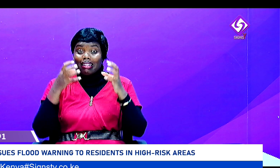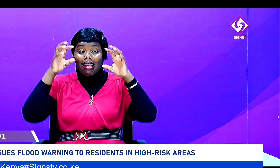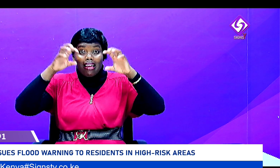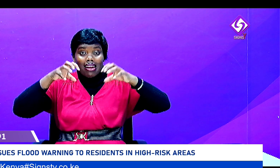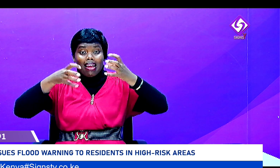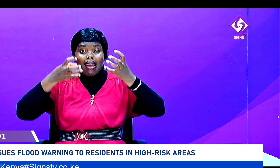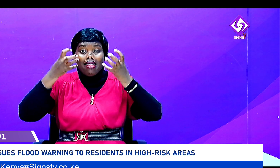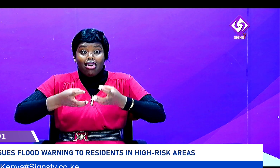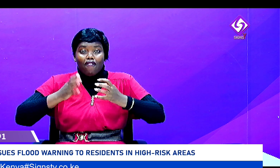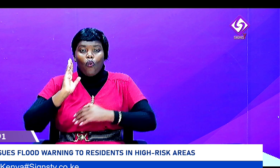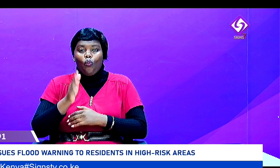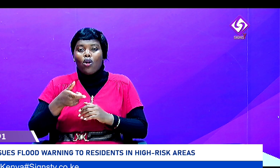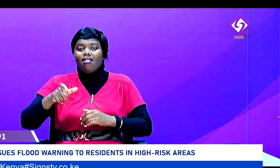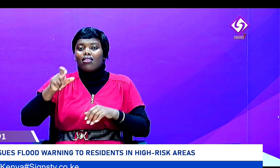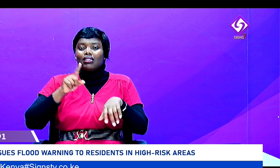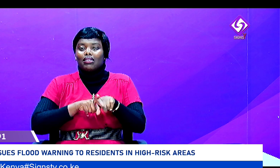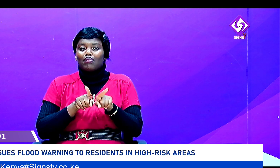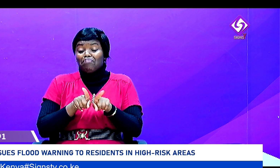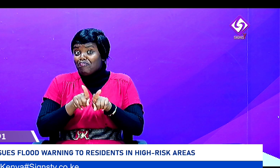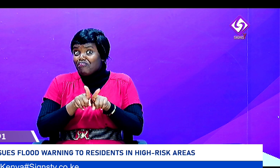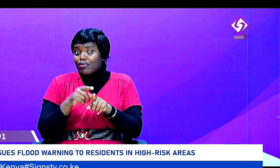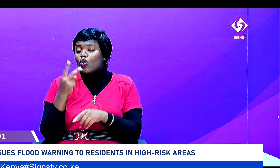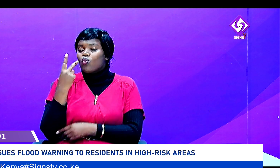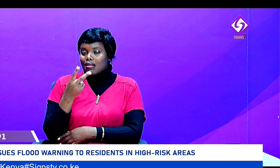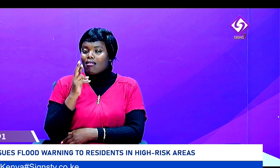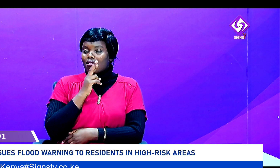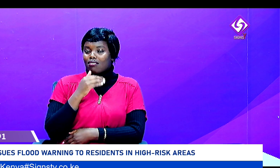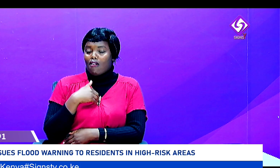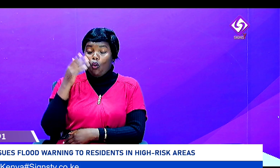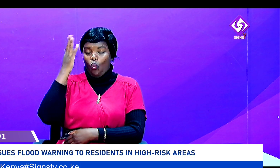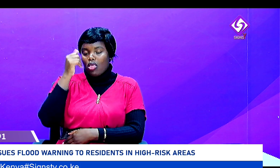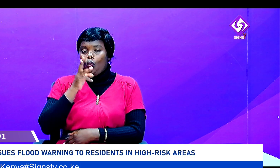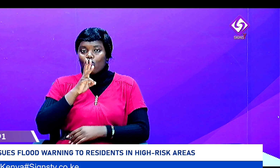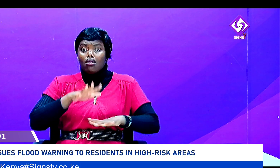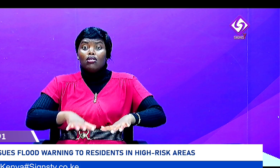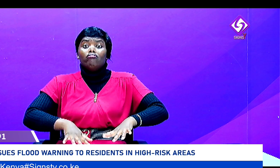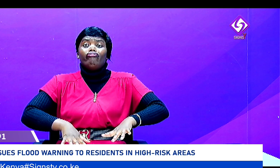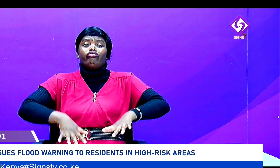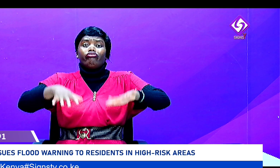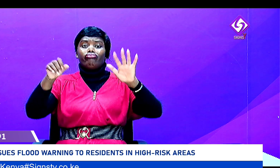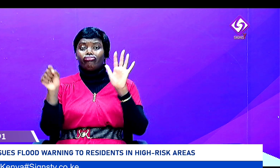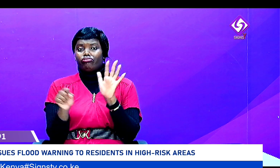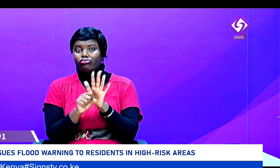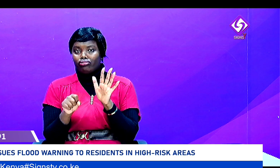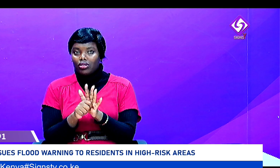The warning comes as the Kenya Meteorological Department forecast a continued period of intense